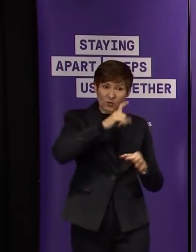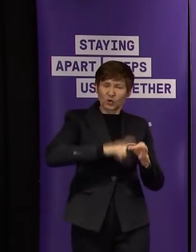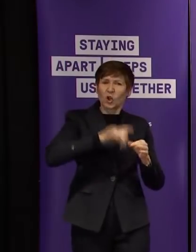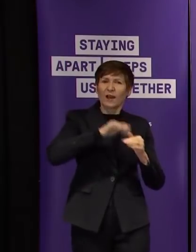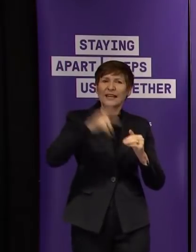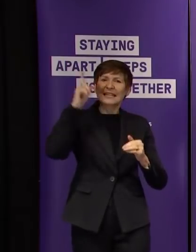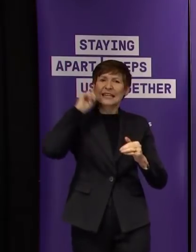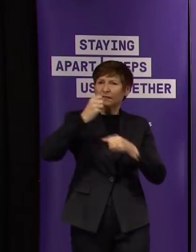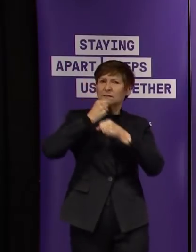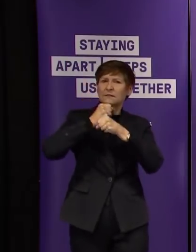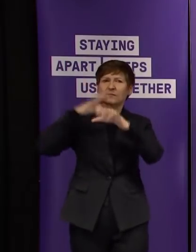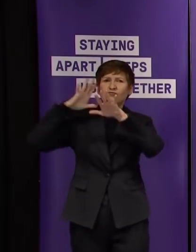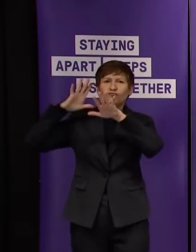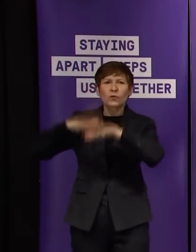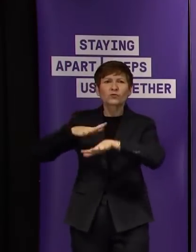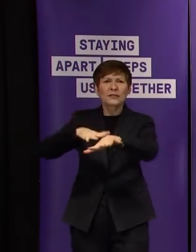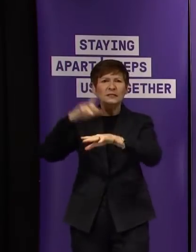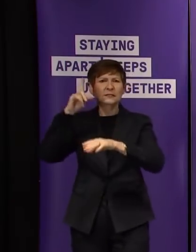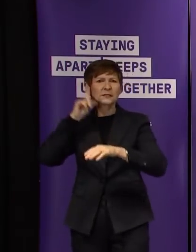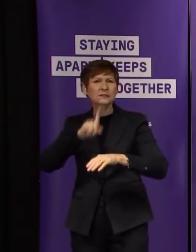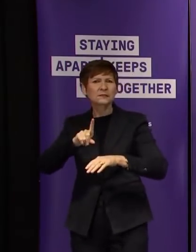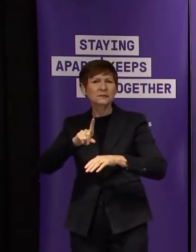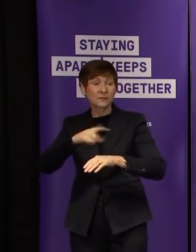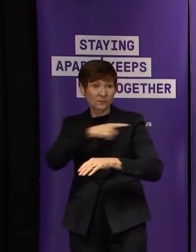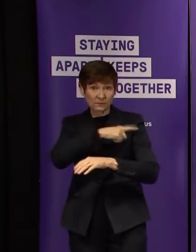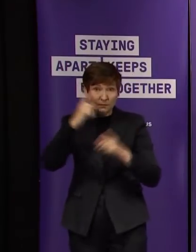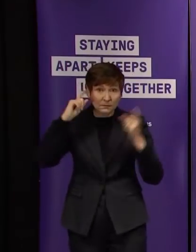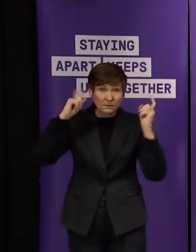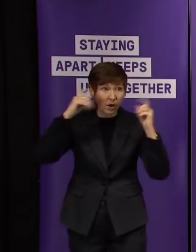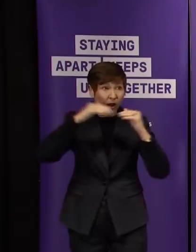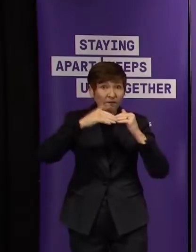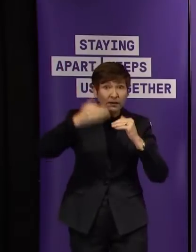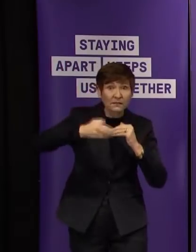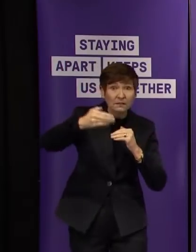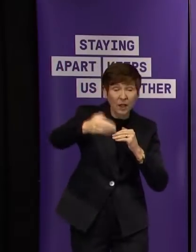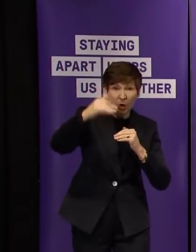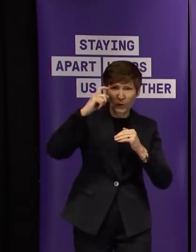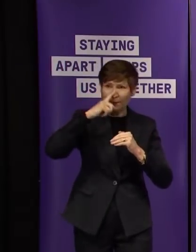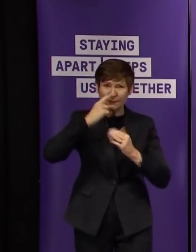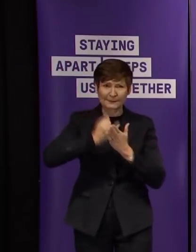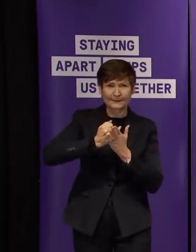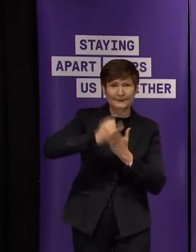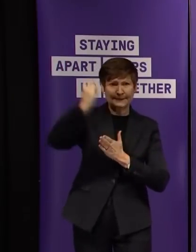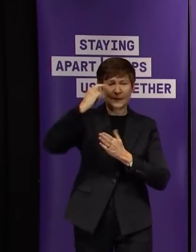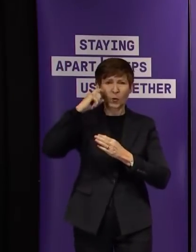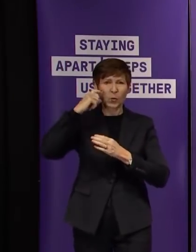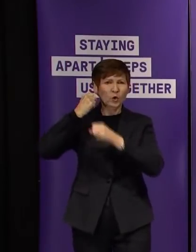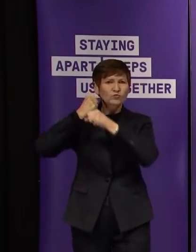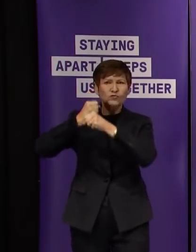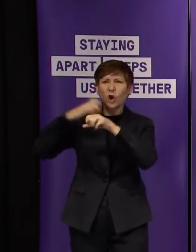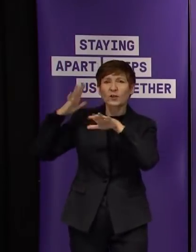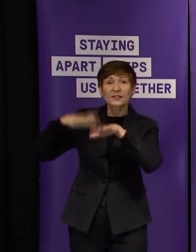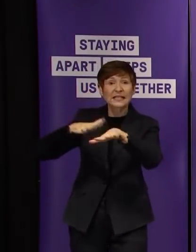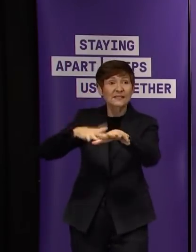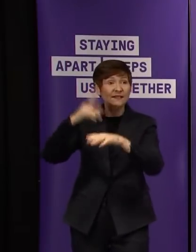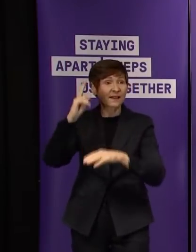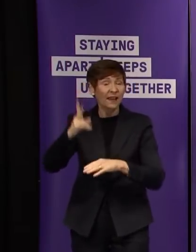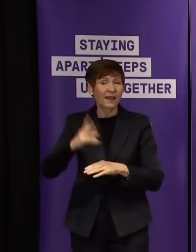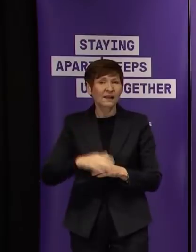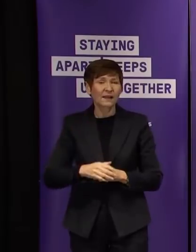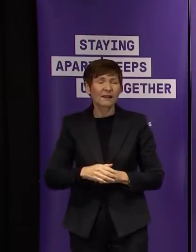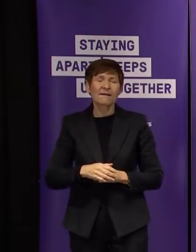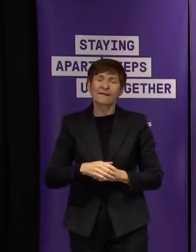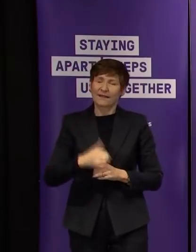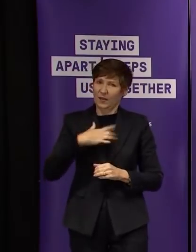Are you worried about compliance going forward? I want to thank every single Victorian for the contribution they've made, and these, if the sacrifice